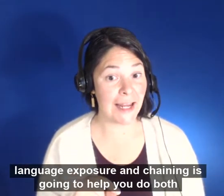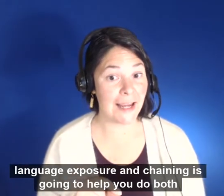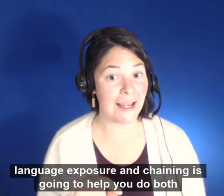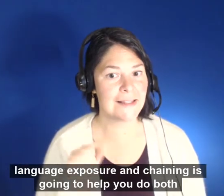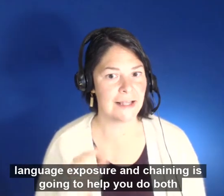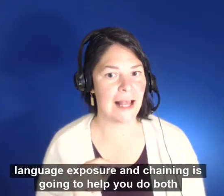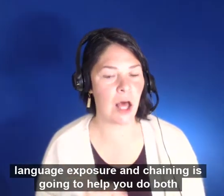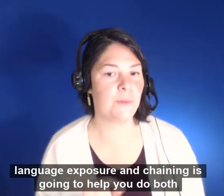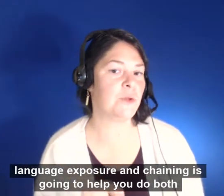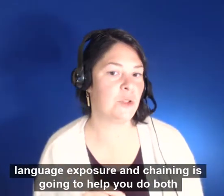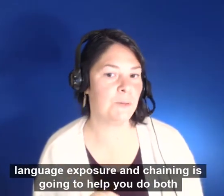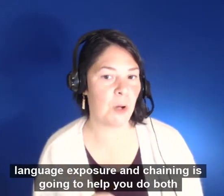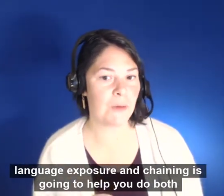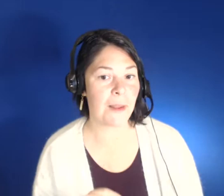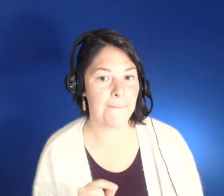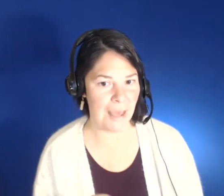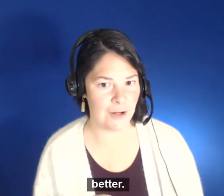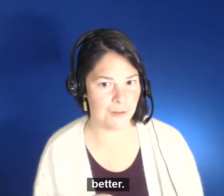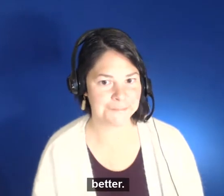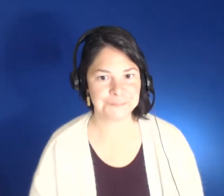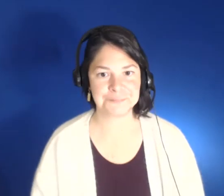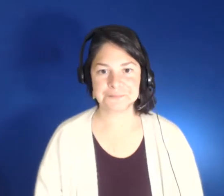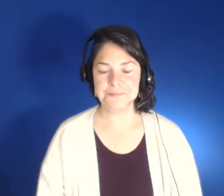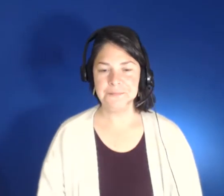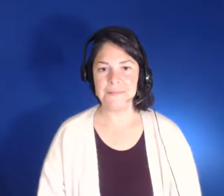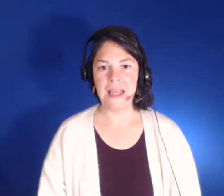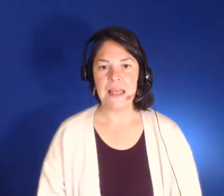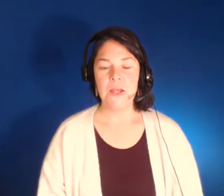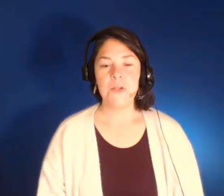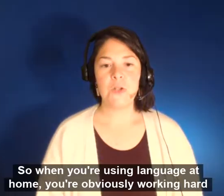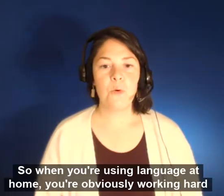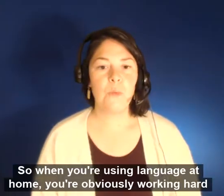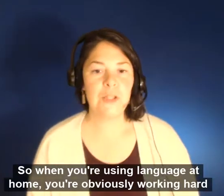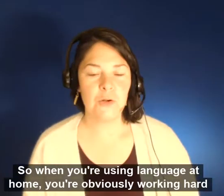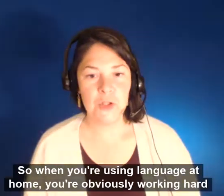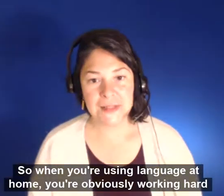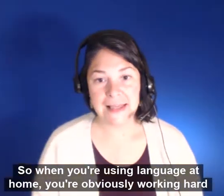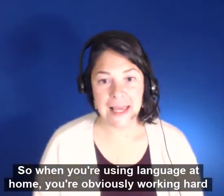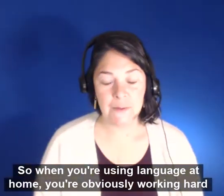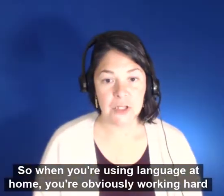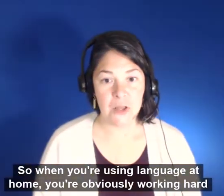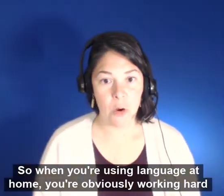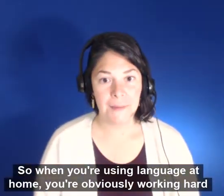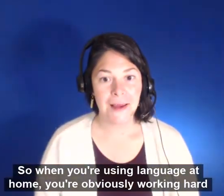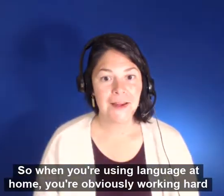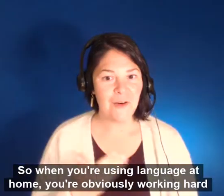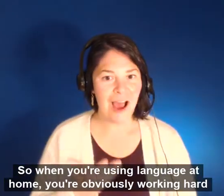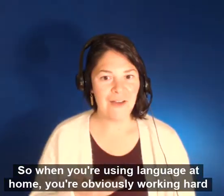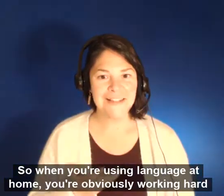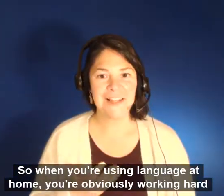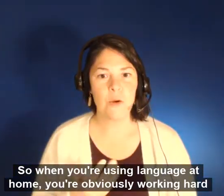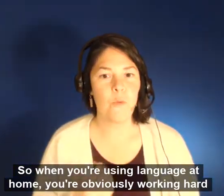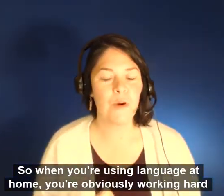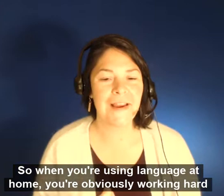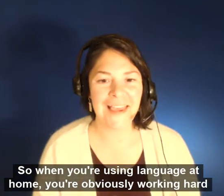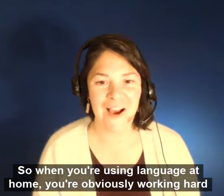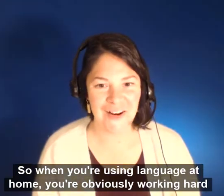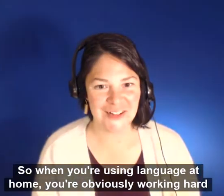chaining is going to help you do both better. So when you're using language at home, you're obviously working hard to